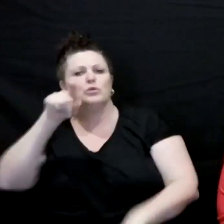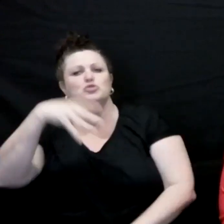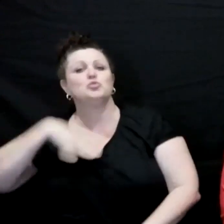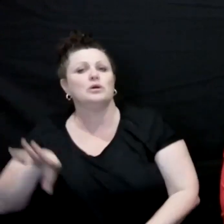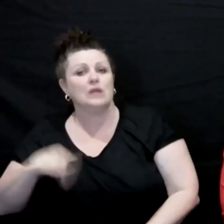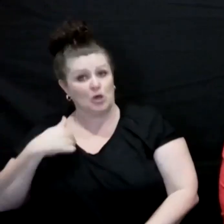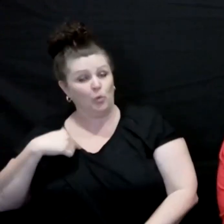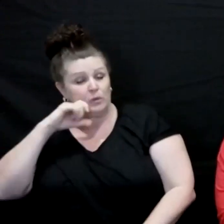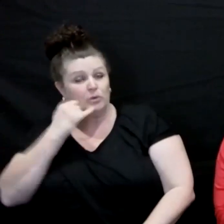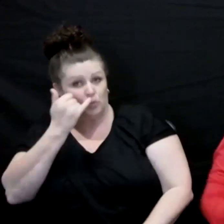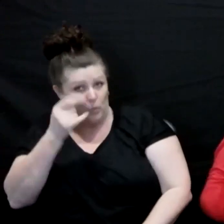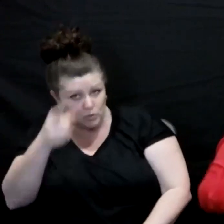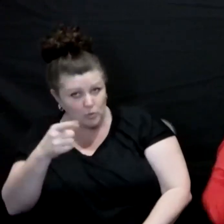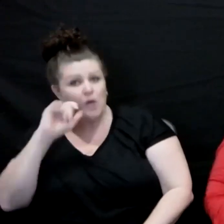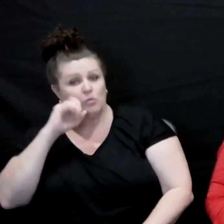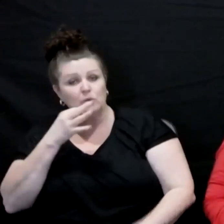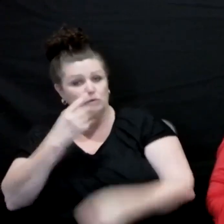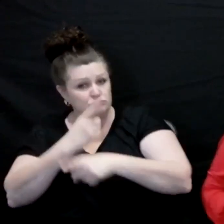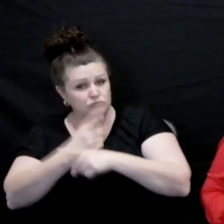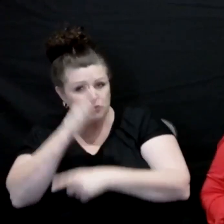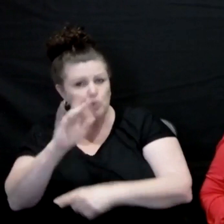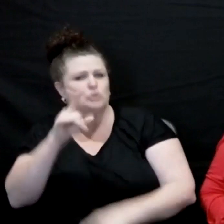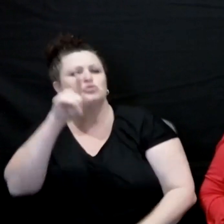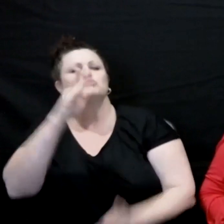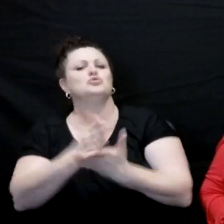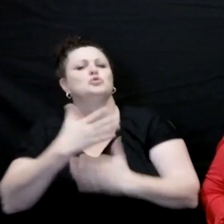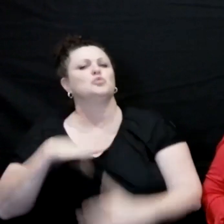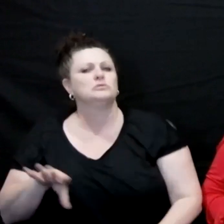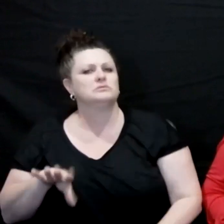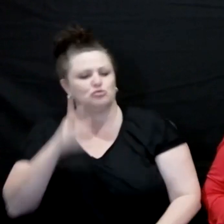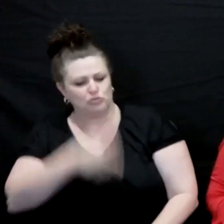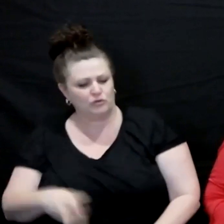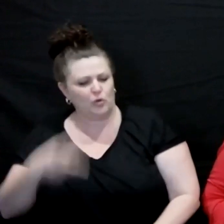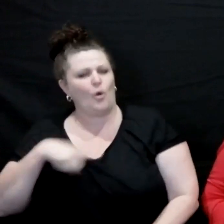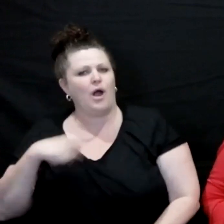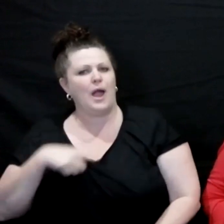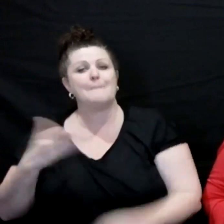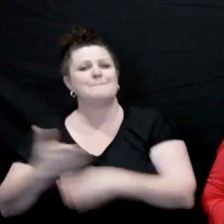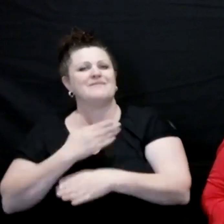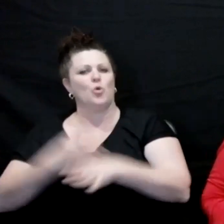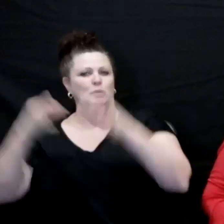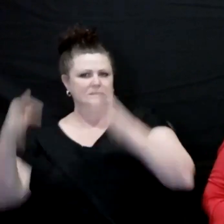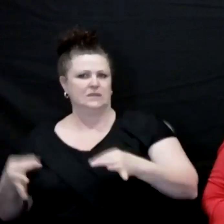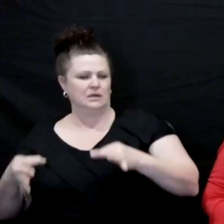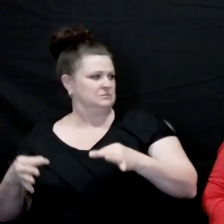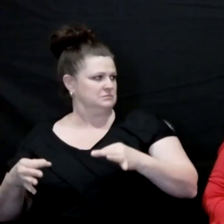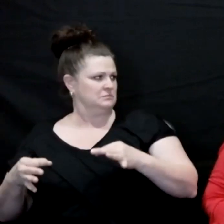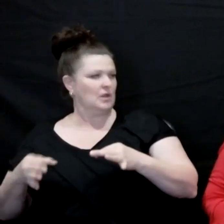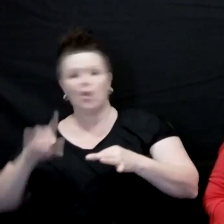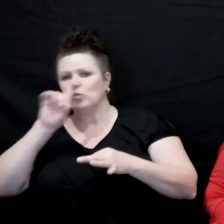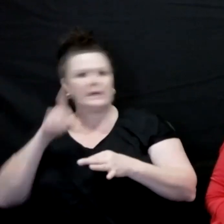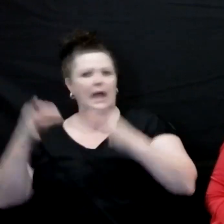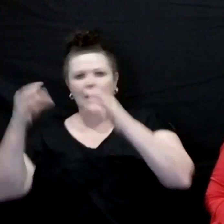we will call you and we will talk to you about what you want and see what the actual review is about before we do anything. Nothing is going to